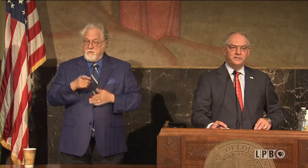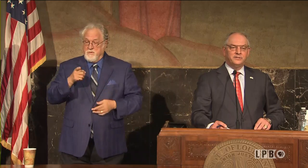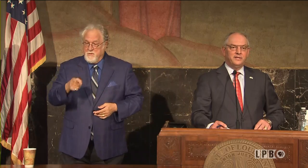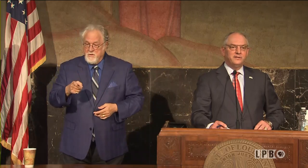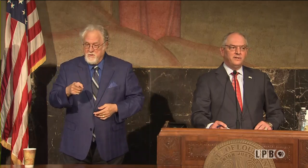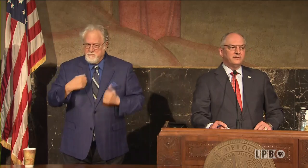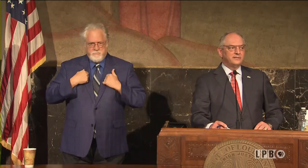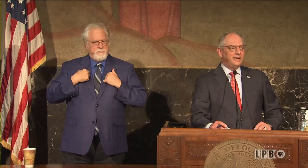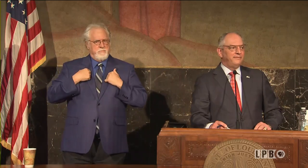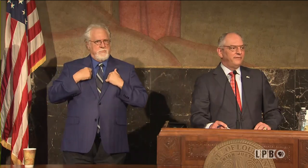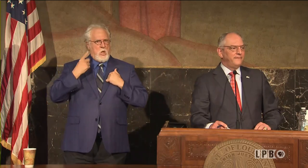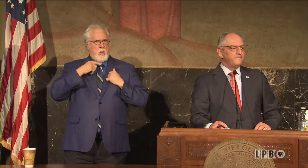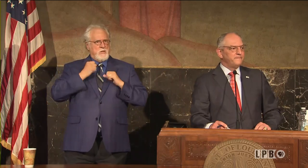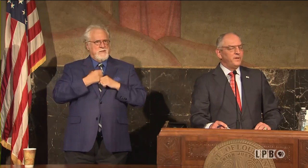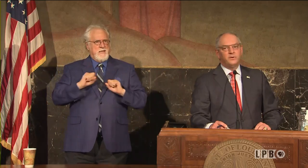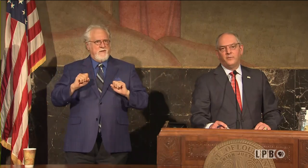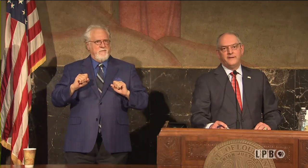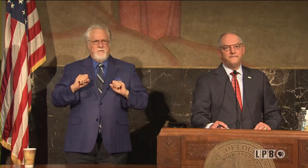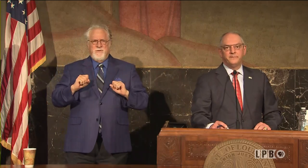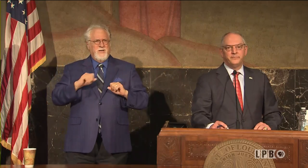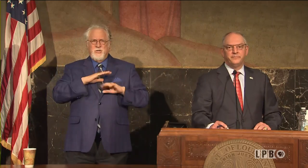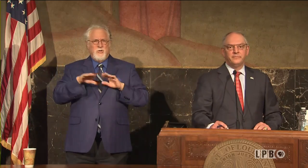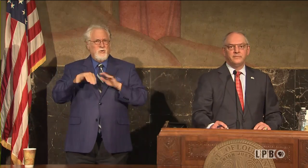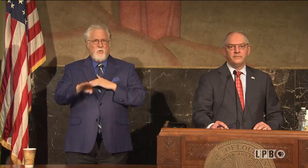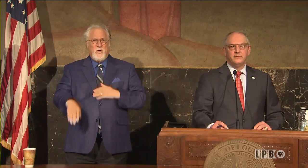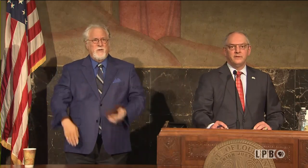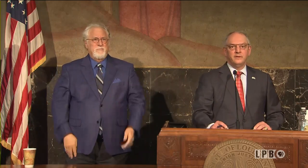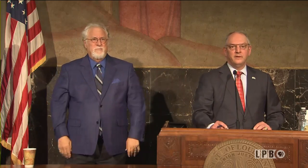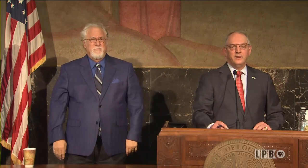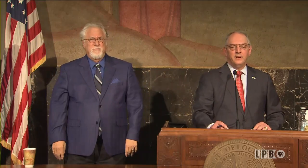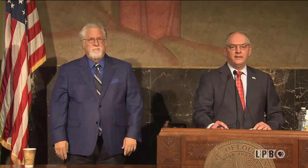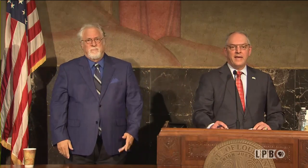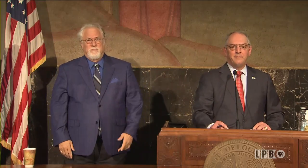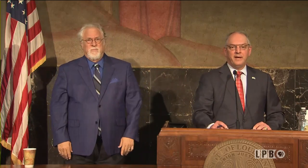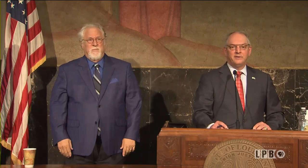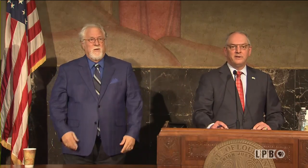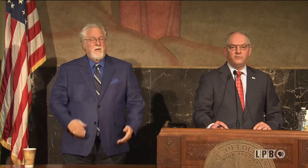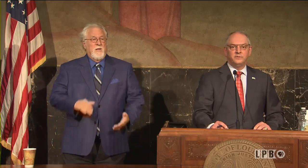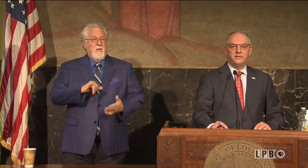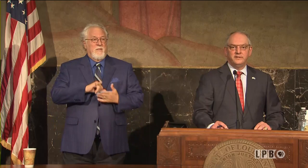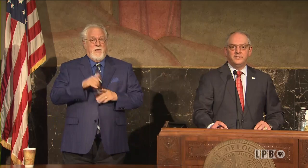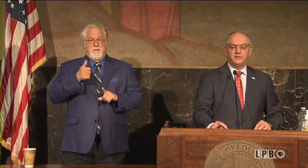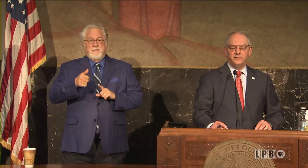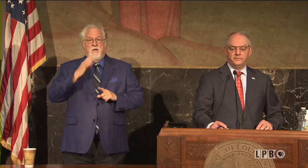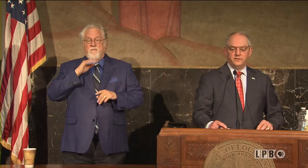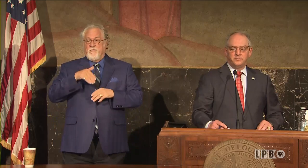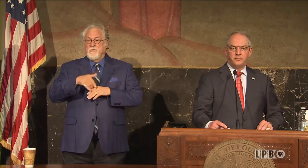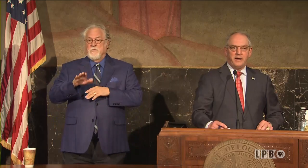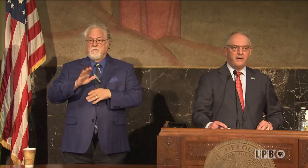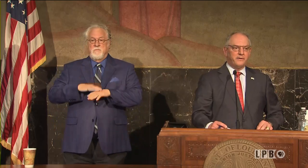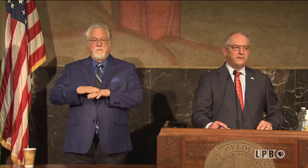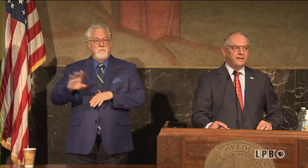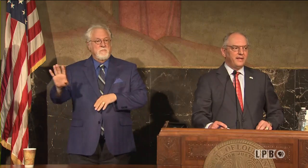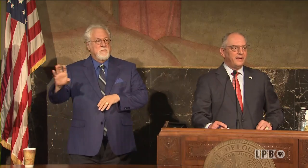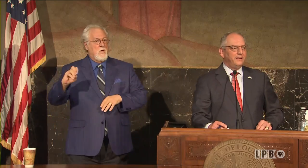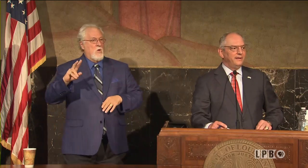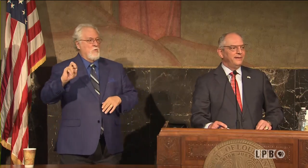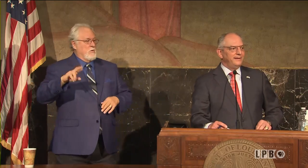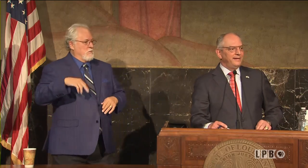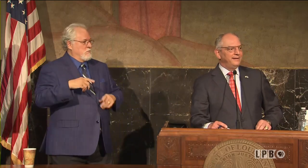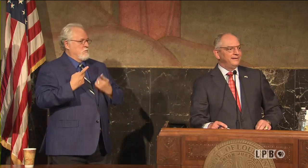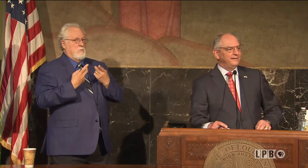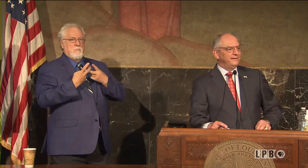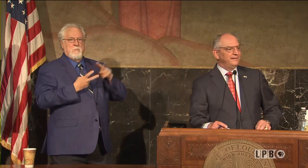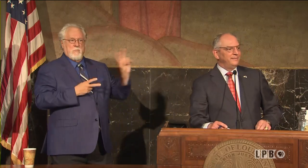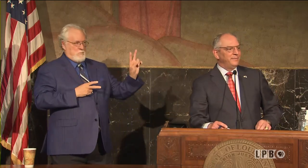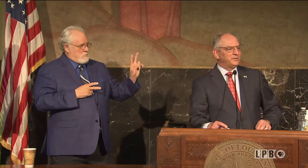and it just doesn't look safe, don't go in. That by itself will send a signal to the proprietor that they